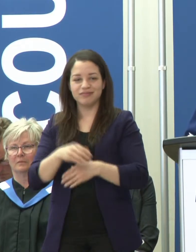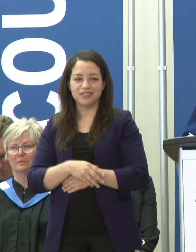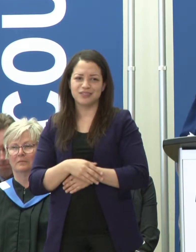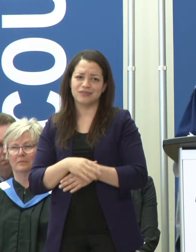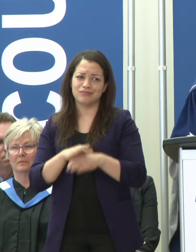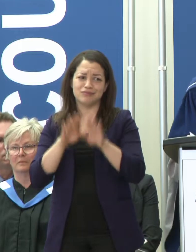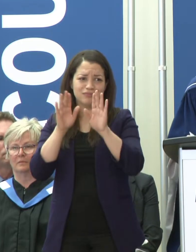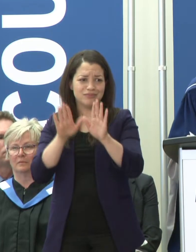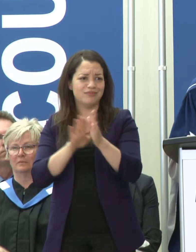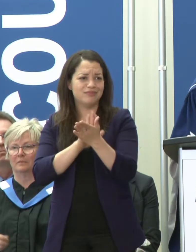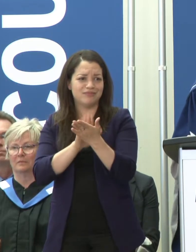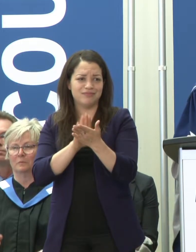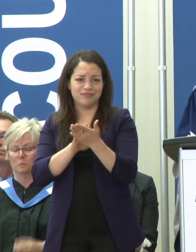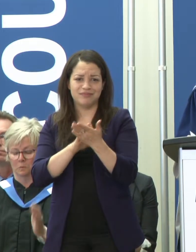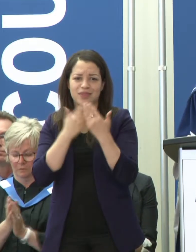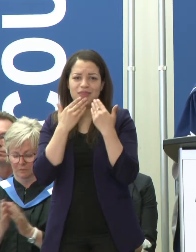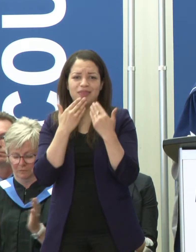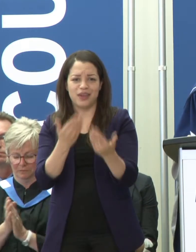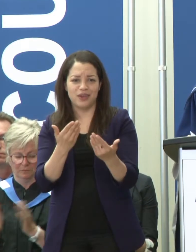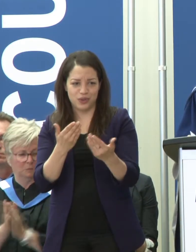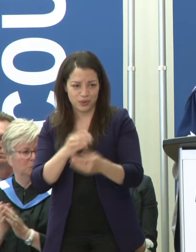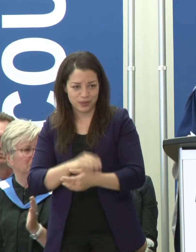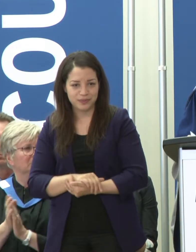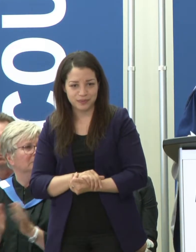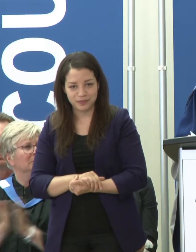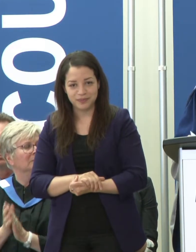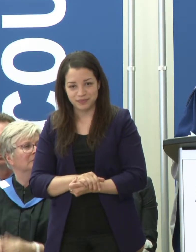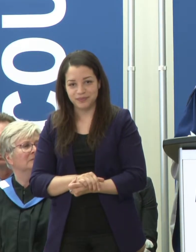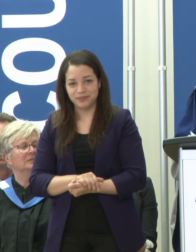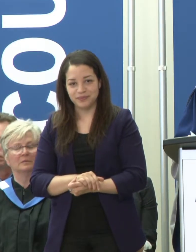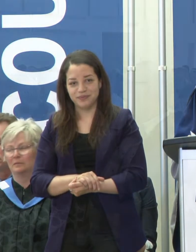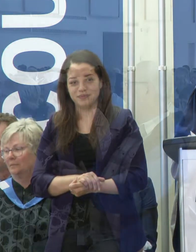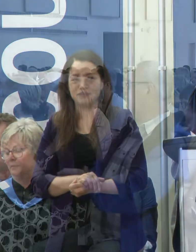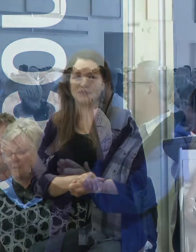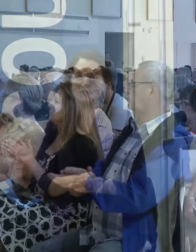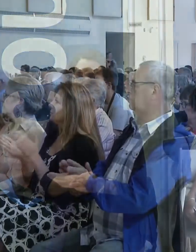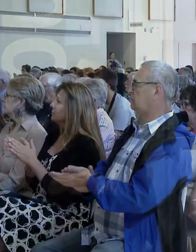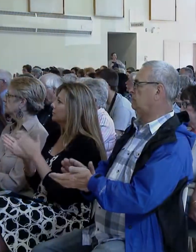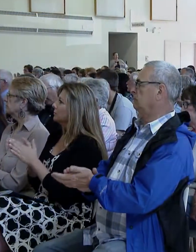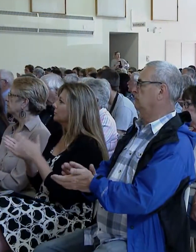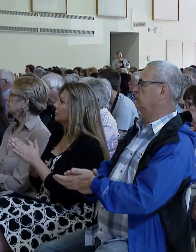deserves a huge round of applause. Thank you very much.